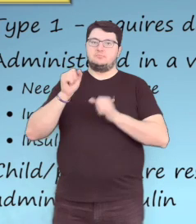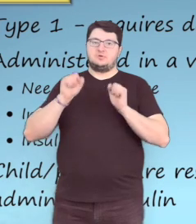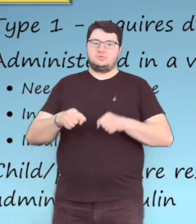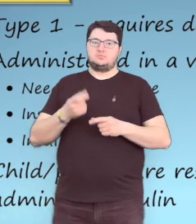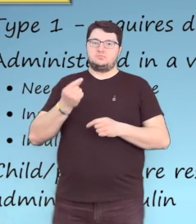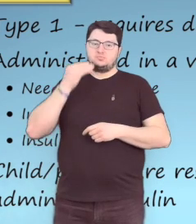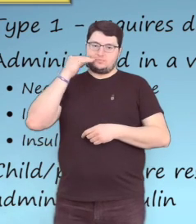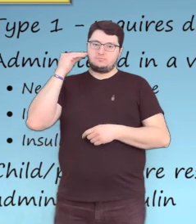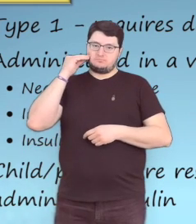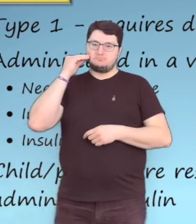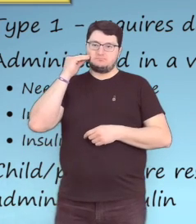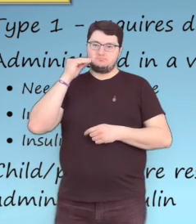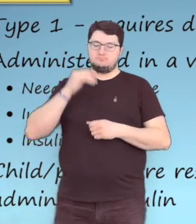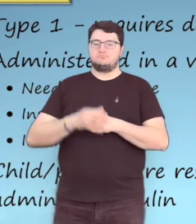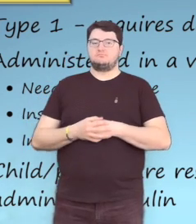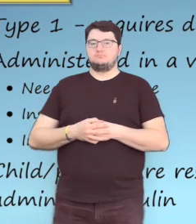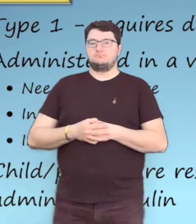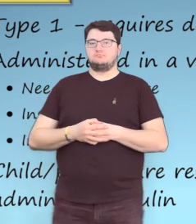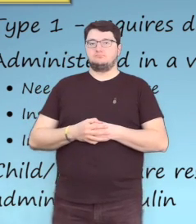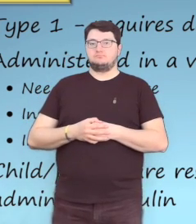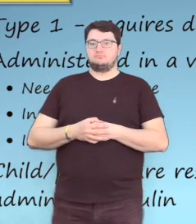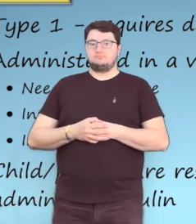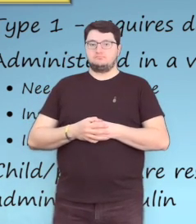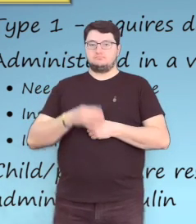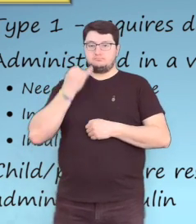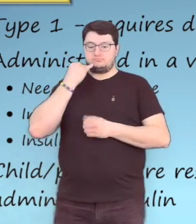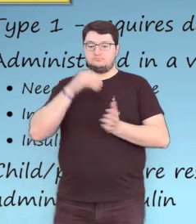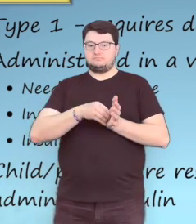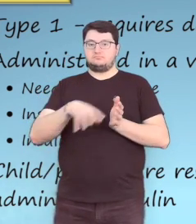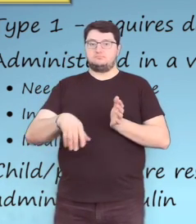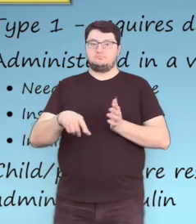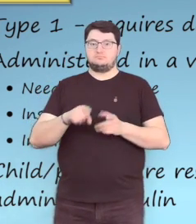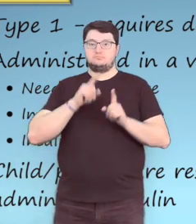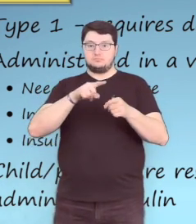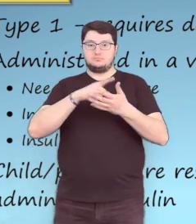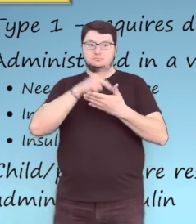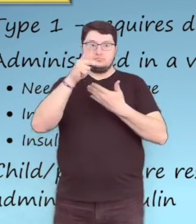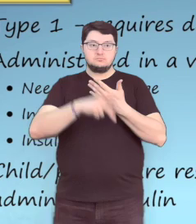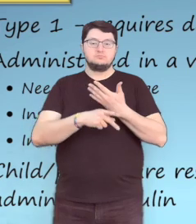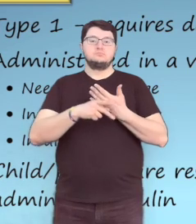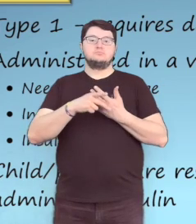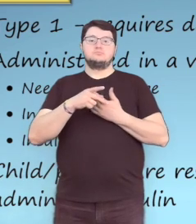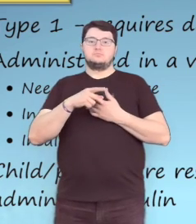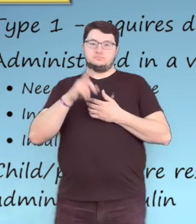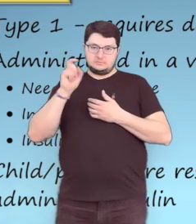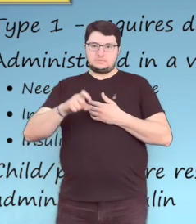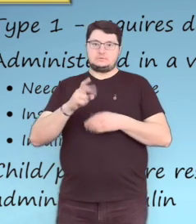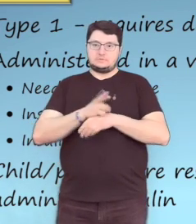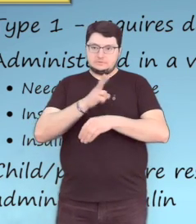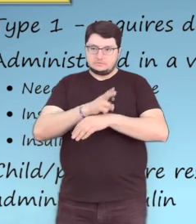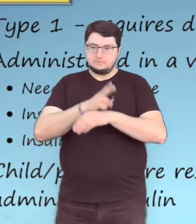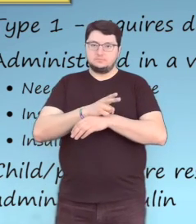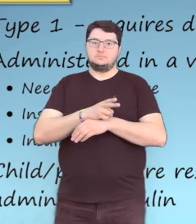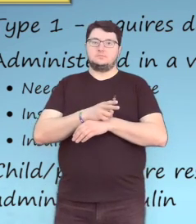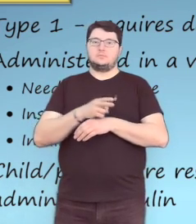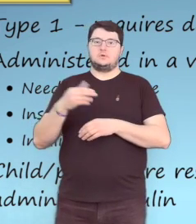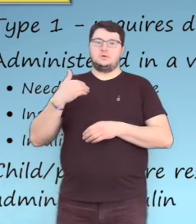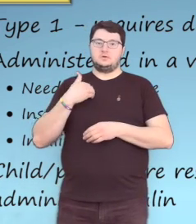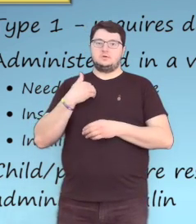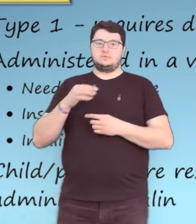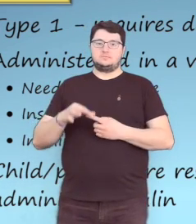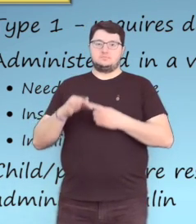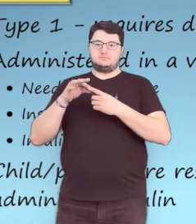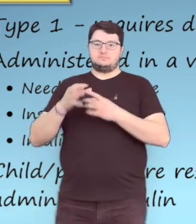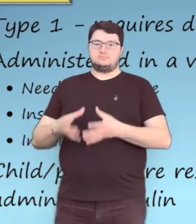and most injections can be done at home. If a child is administering insulin at the community program,